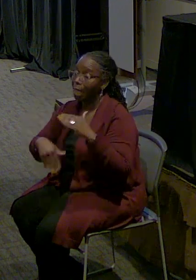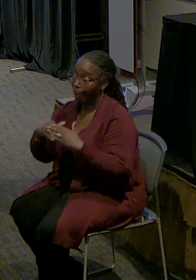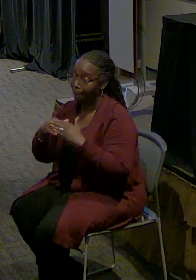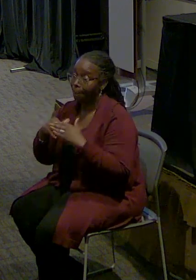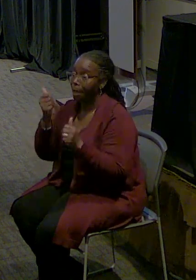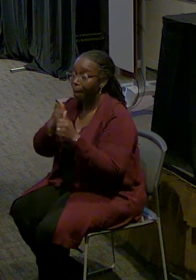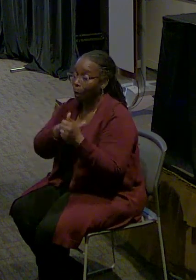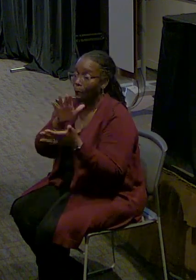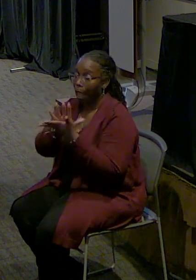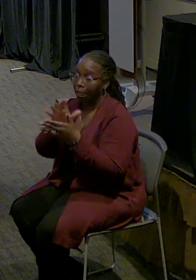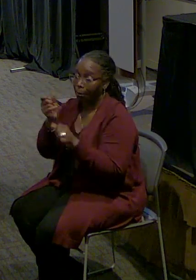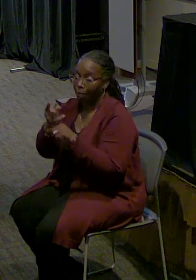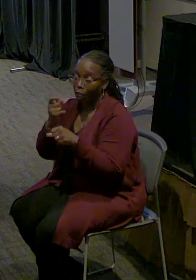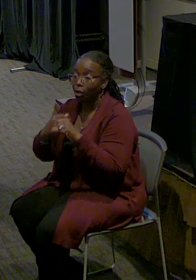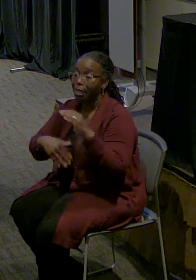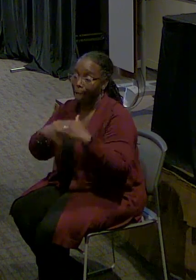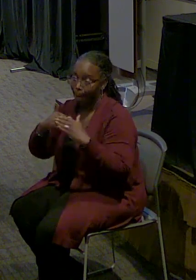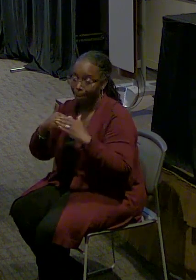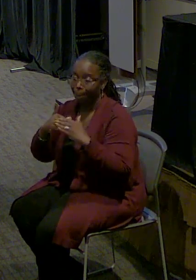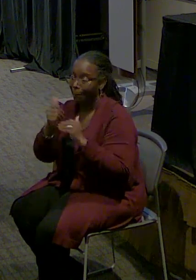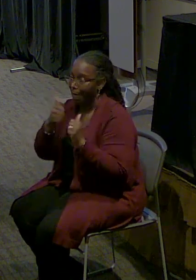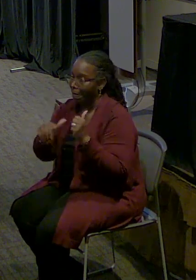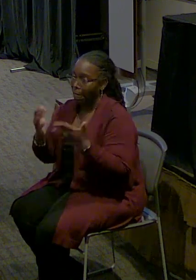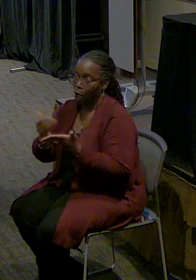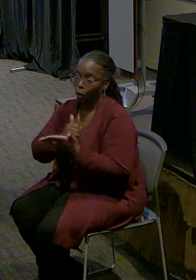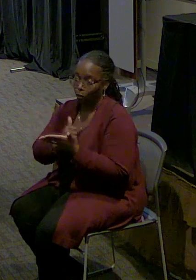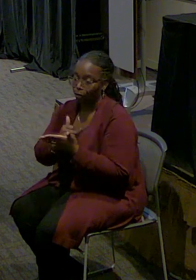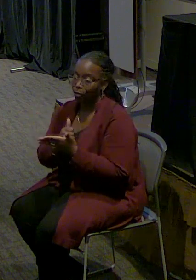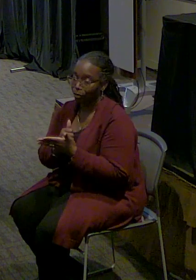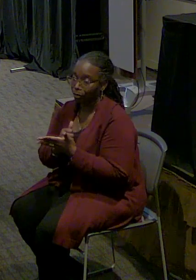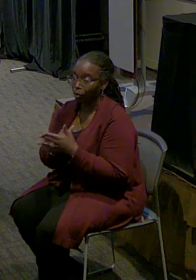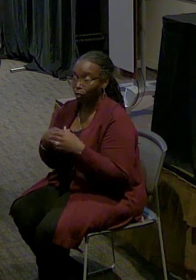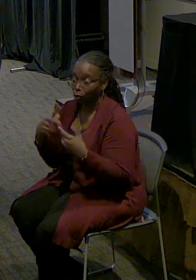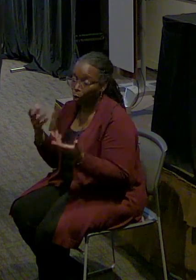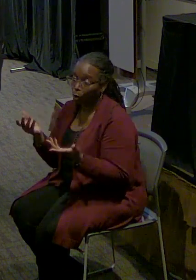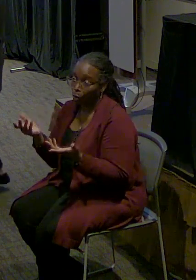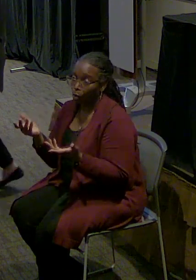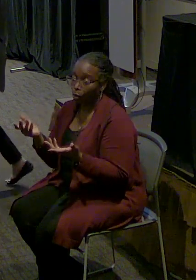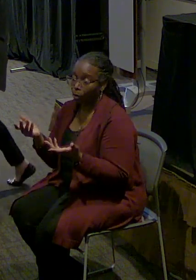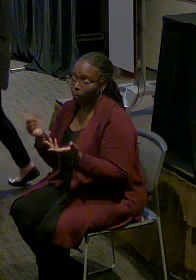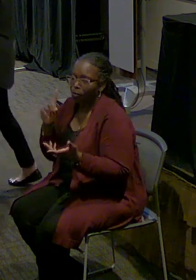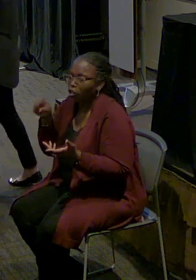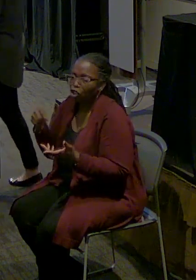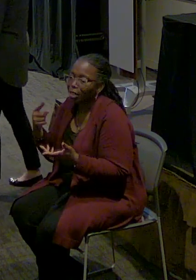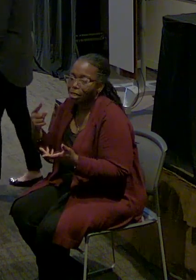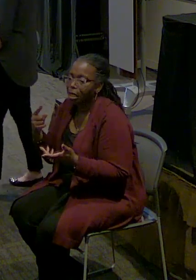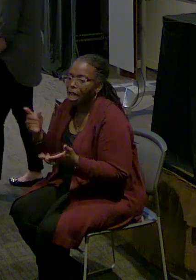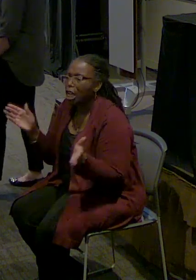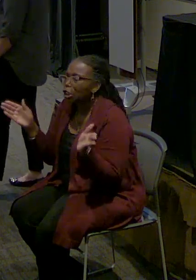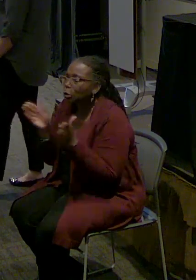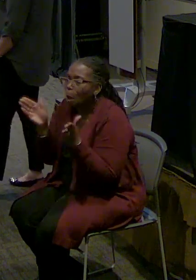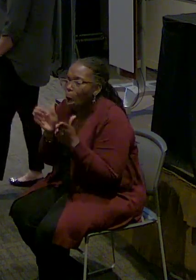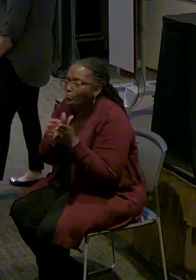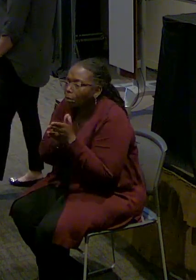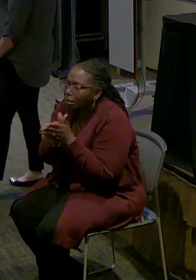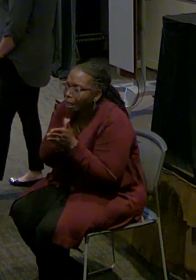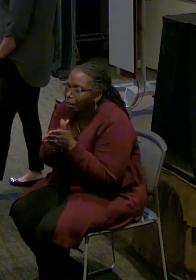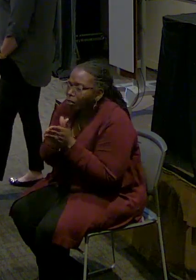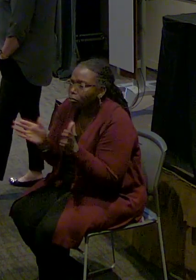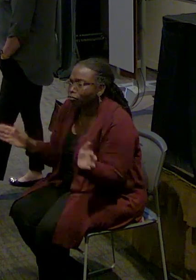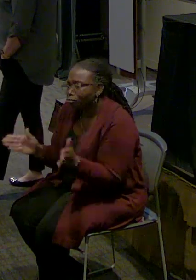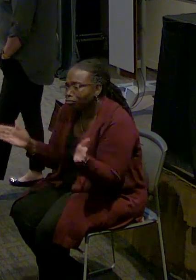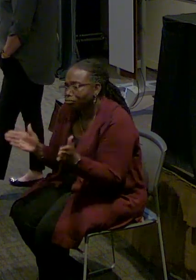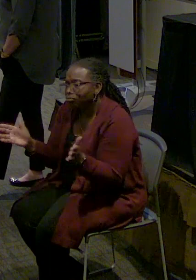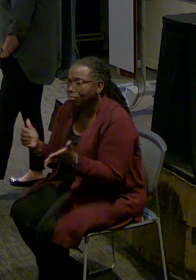$3,500 per academic year is the cap that any teacher could earn. So it's just a small incentive to, you know,